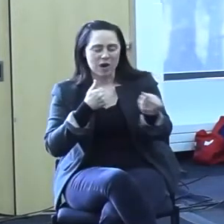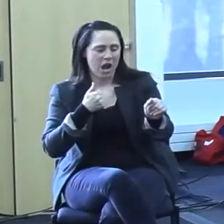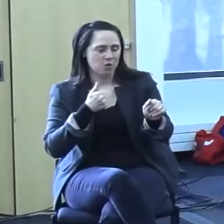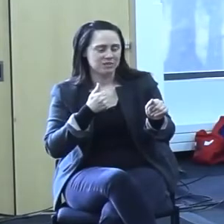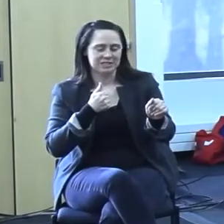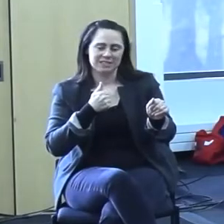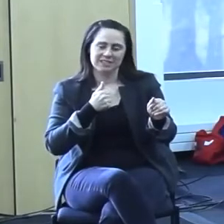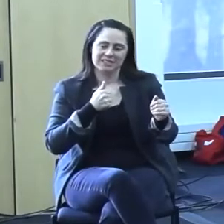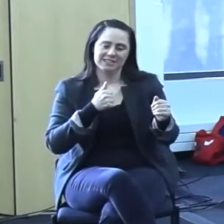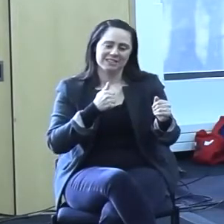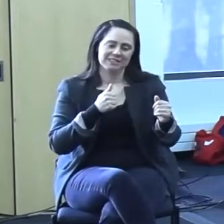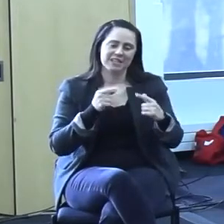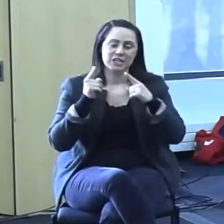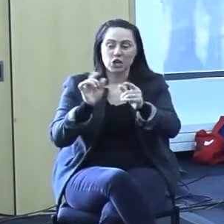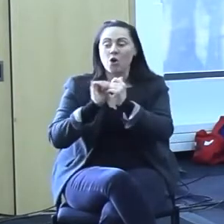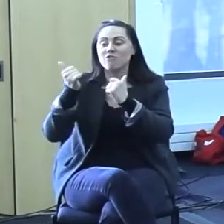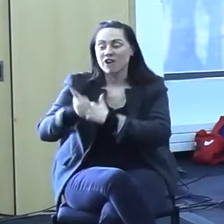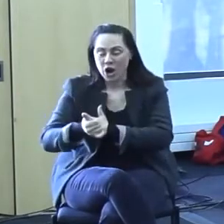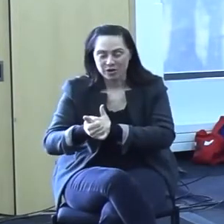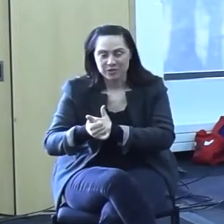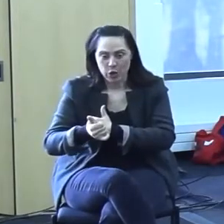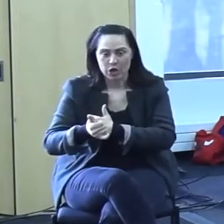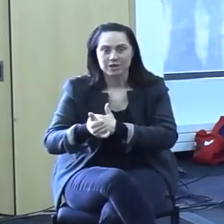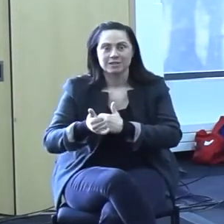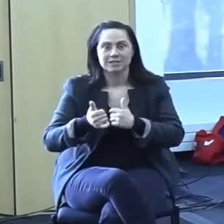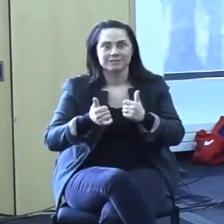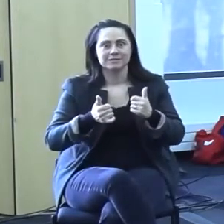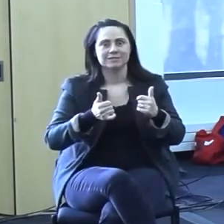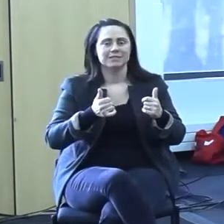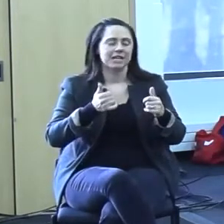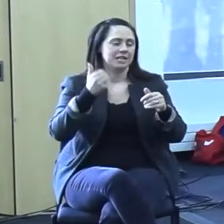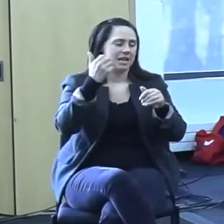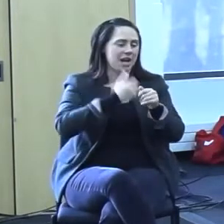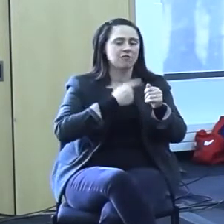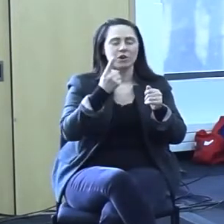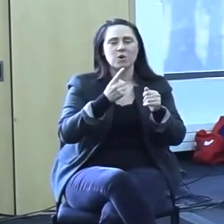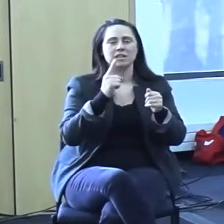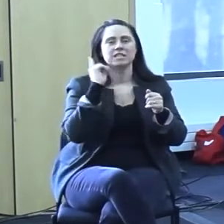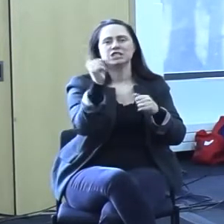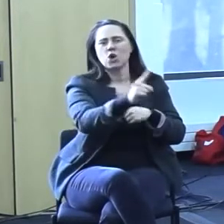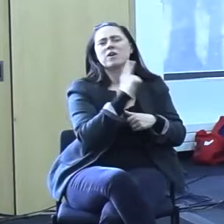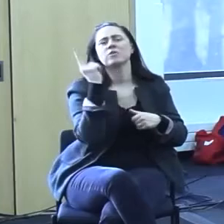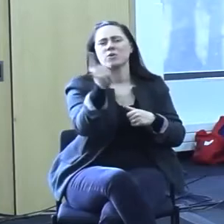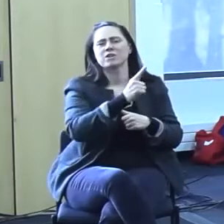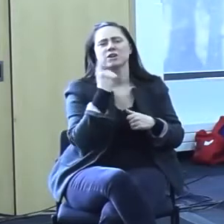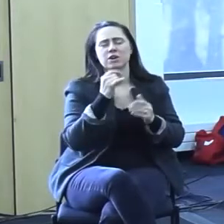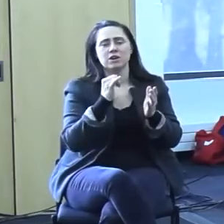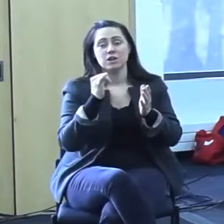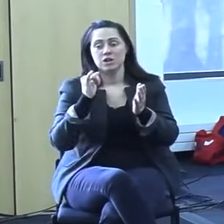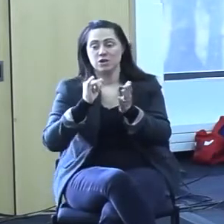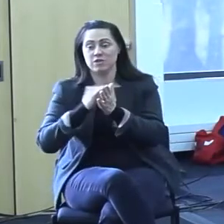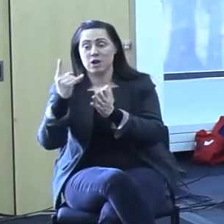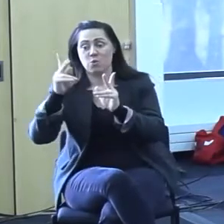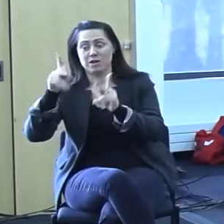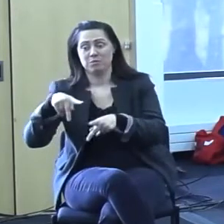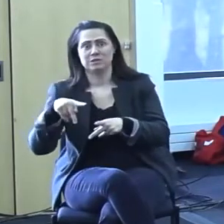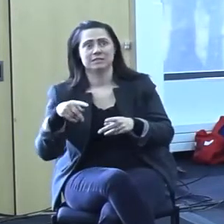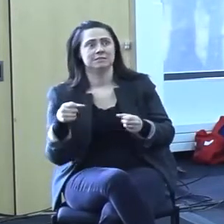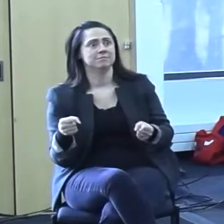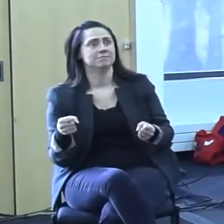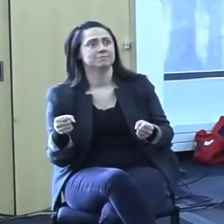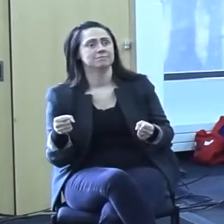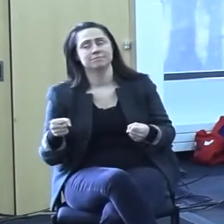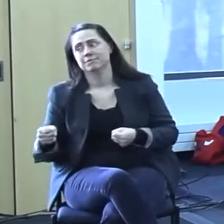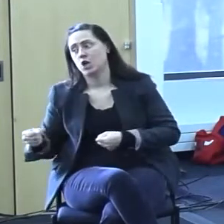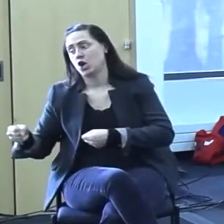or, like everyone's like funneling through the revolving door and you're like that one lone person like going all the